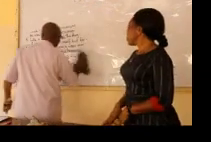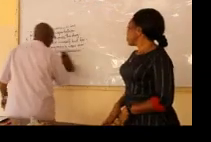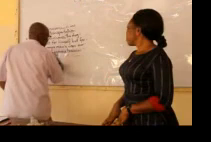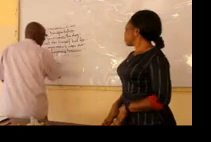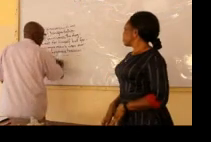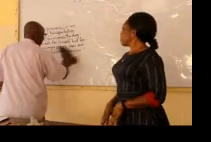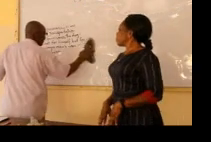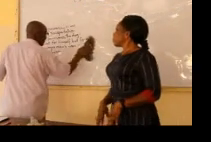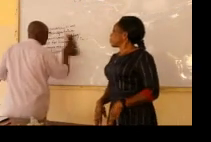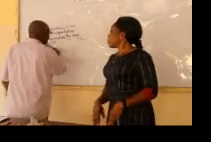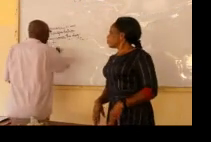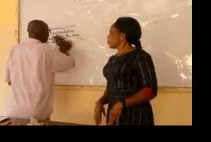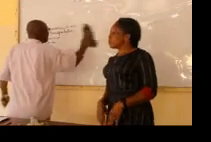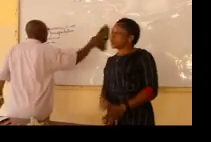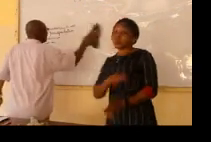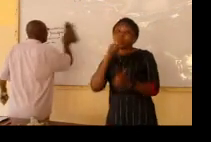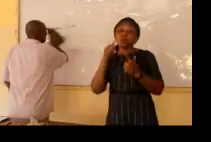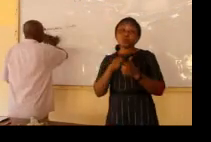Once it becomes part of you,